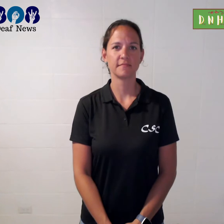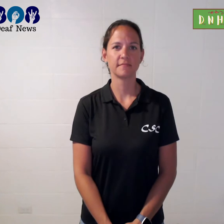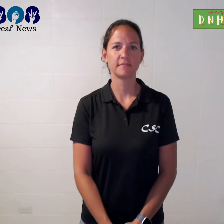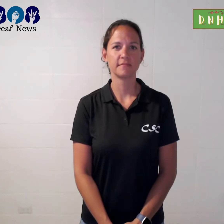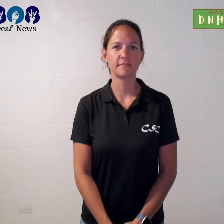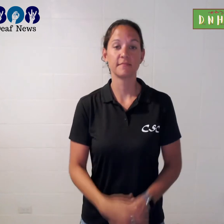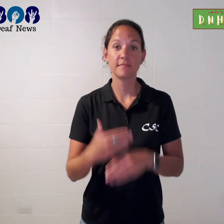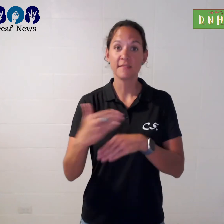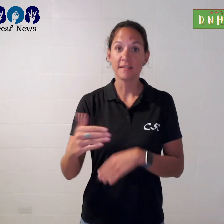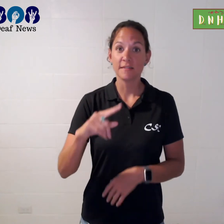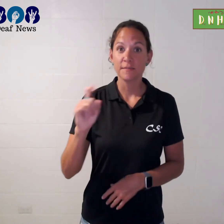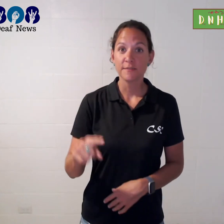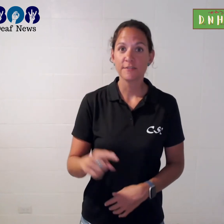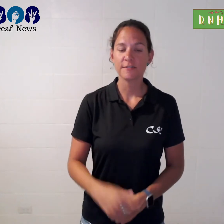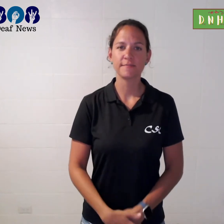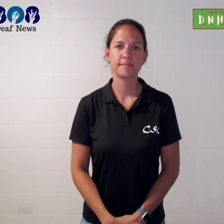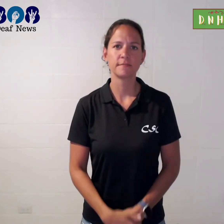when around patients.